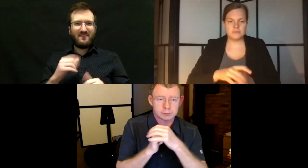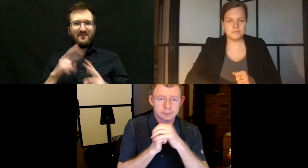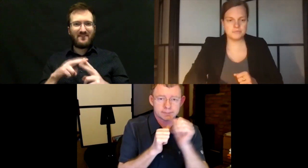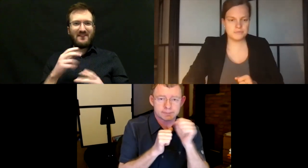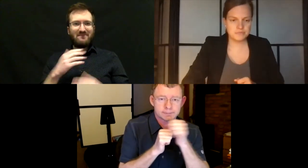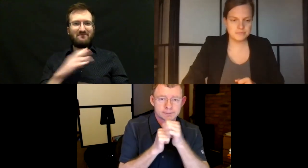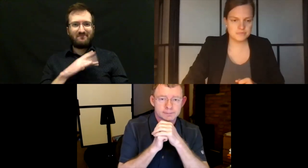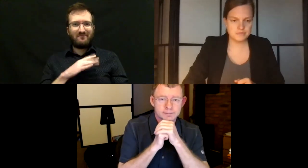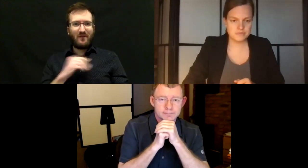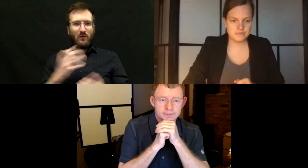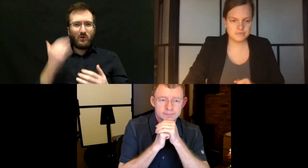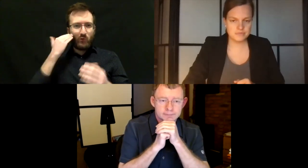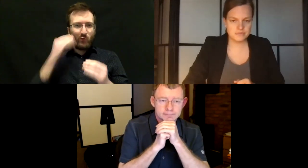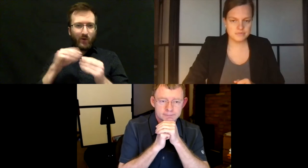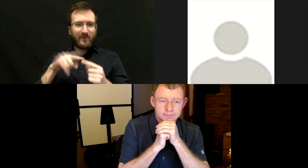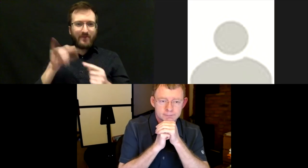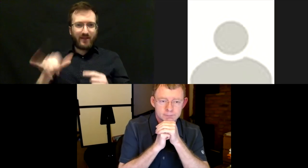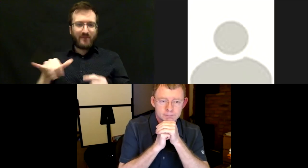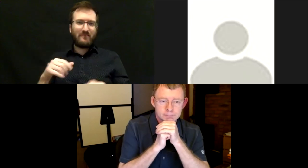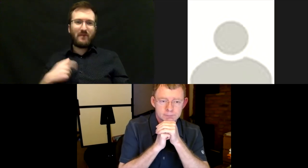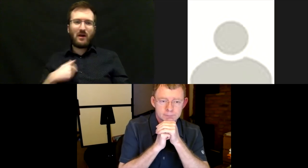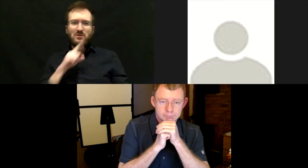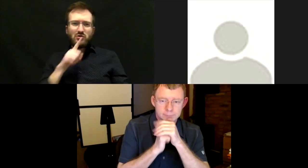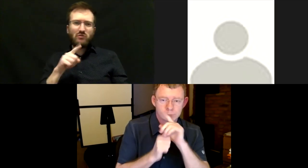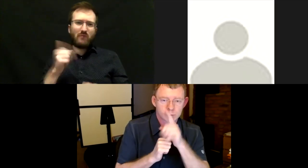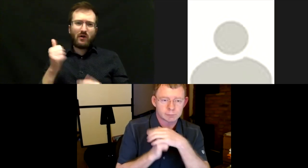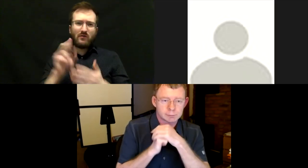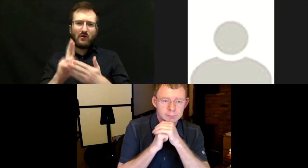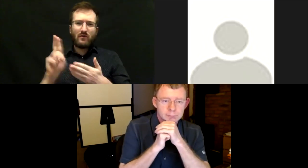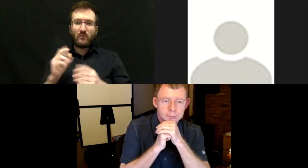No, that's okay. I was just saying that's very interesting.